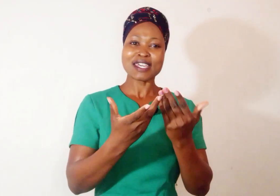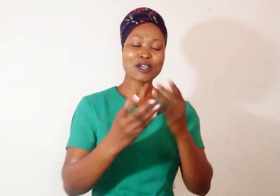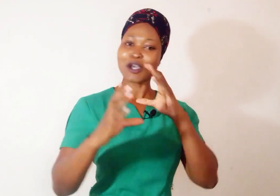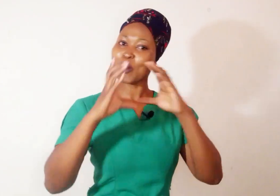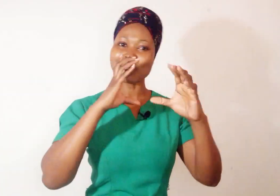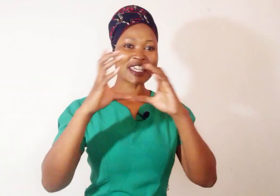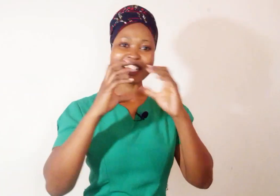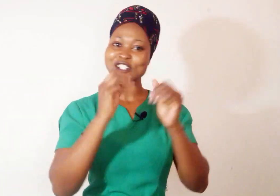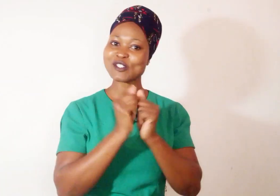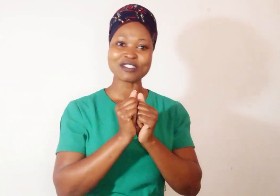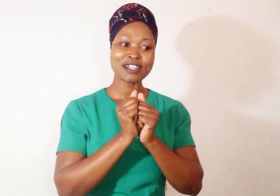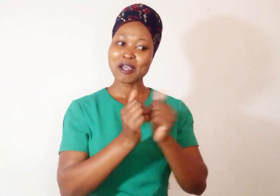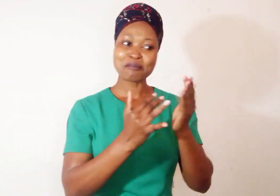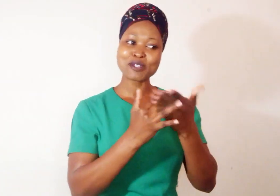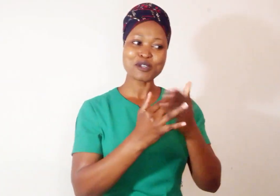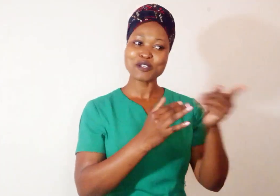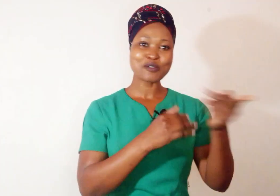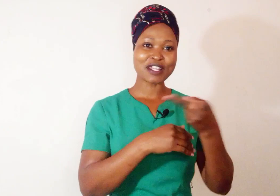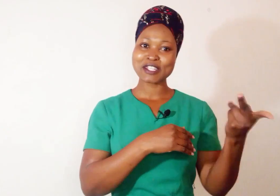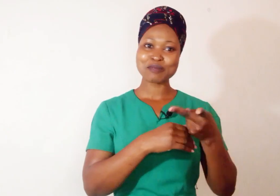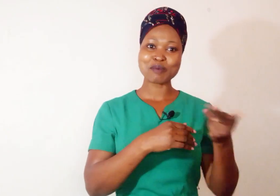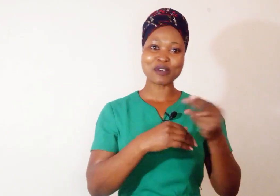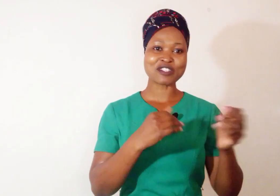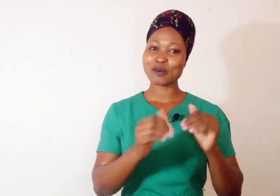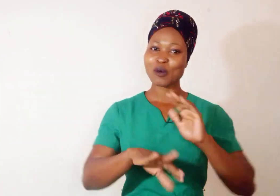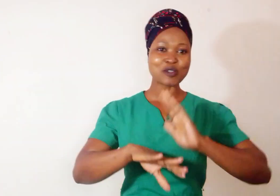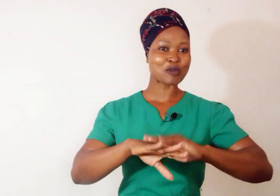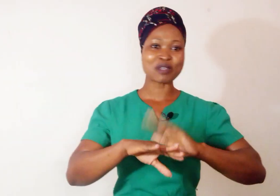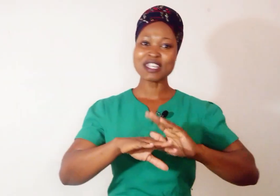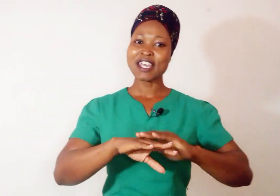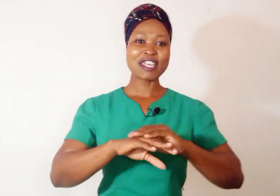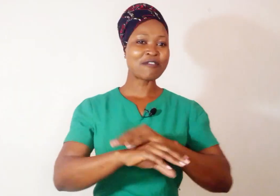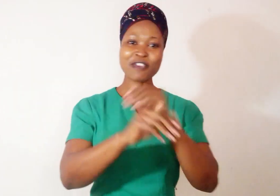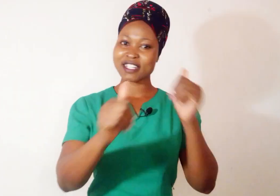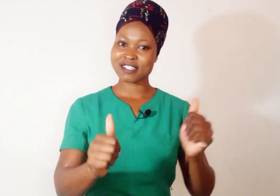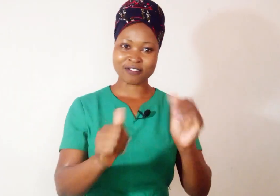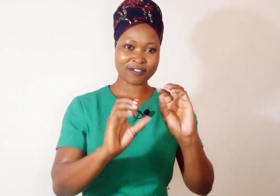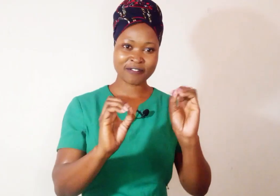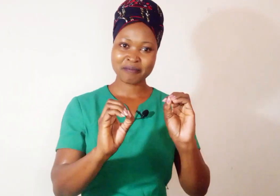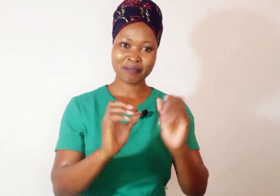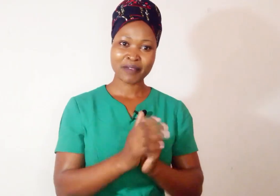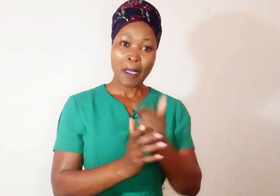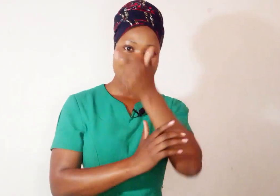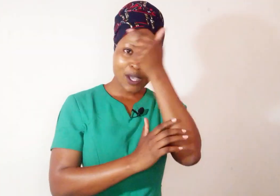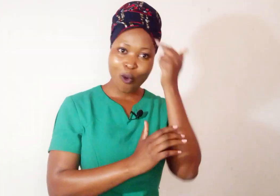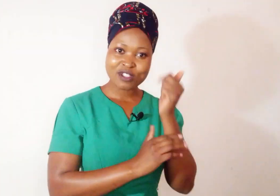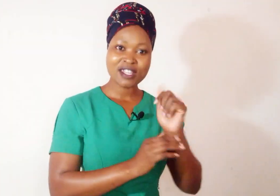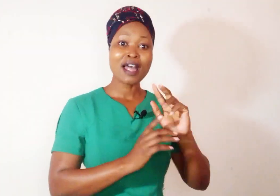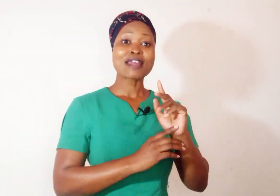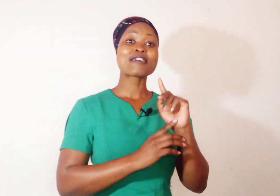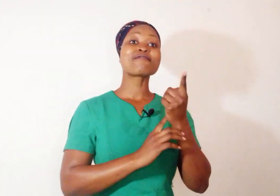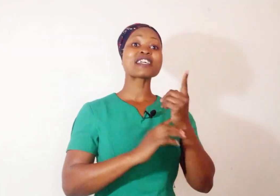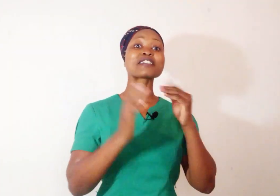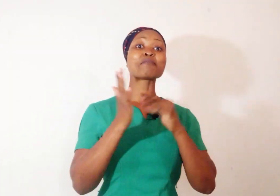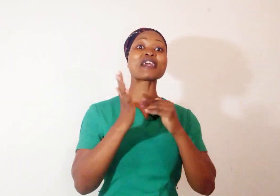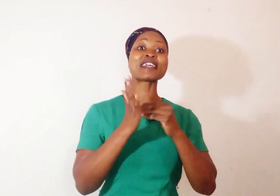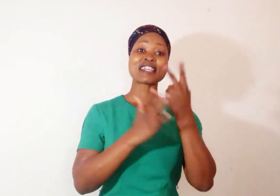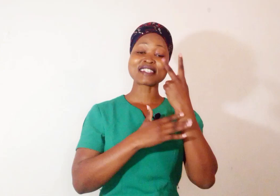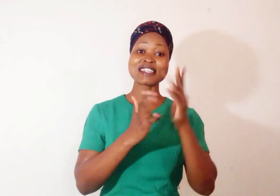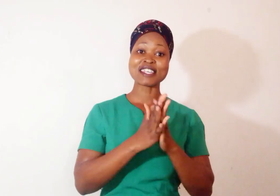the communication between you and these people is not going to be effective, because the first barrier they see is